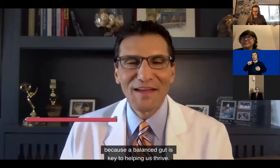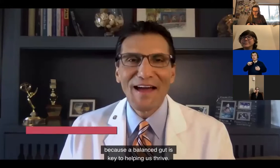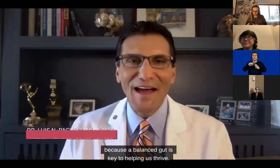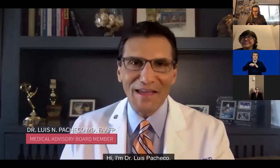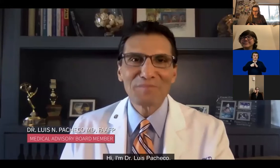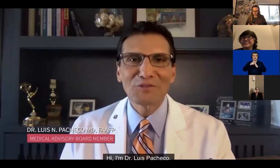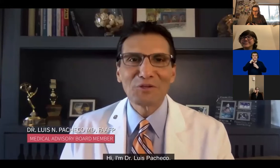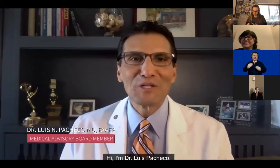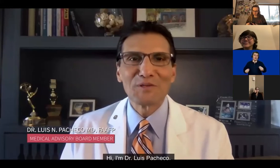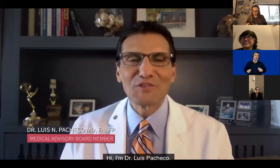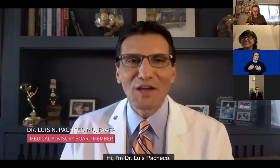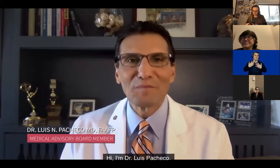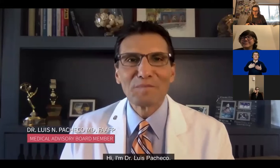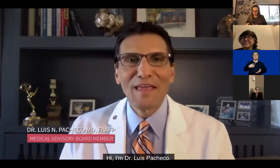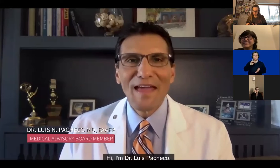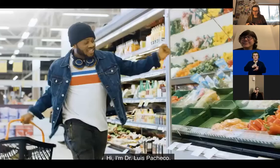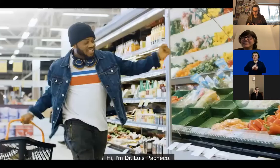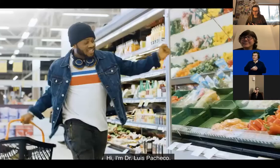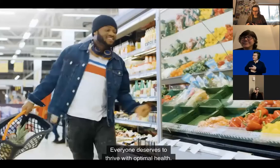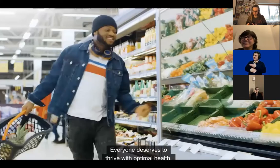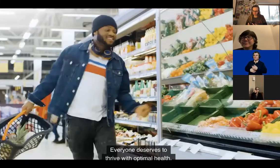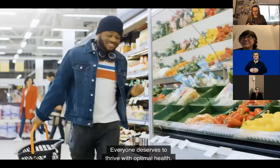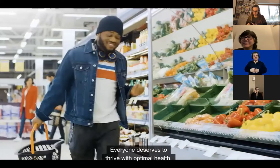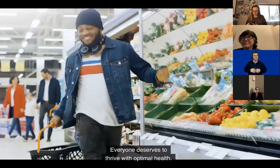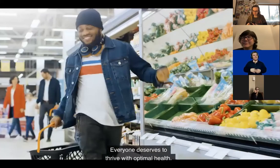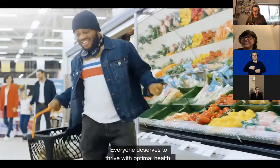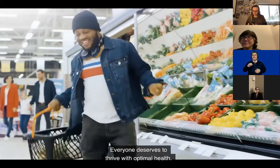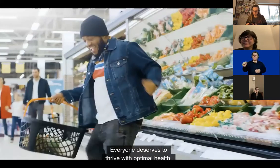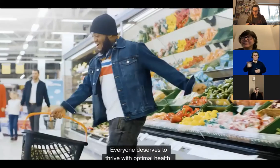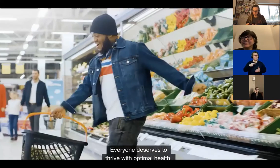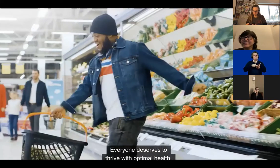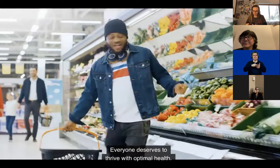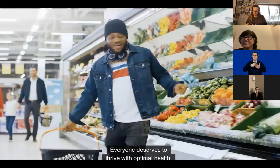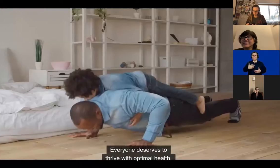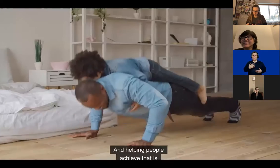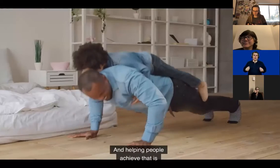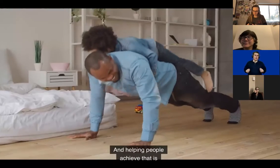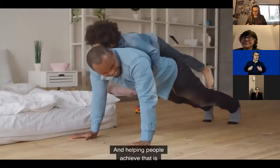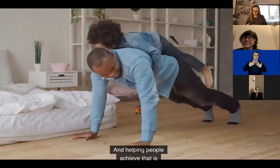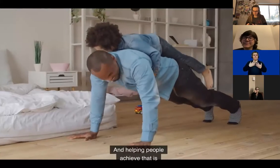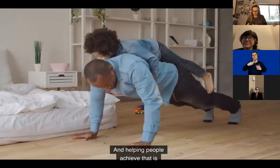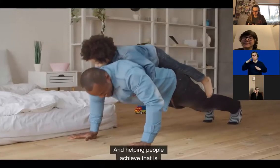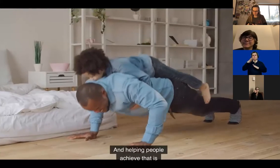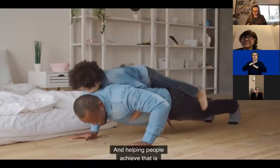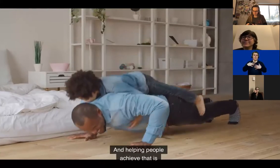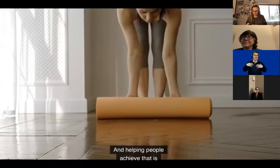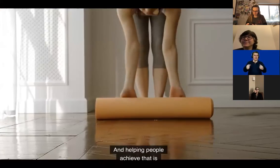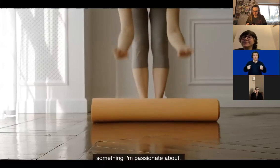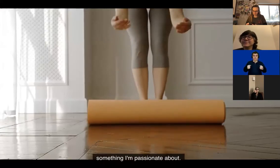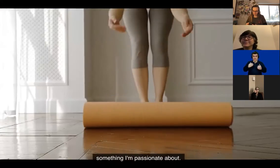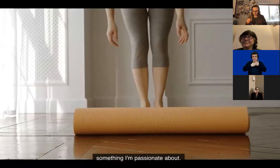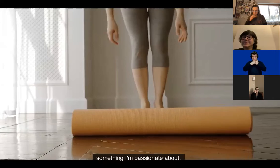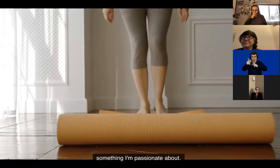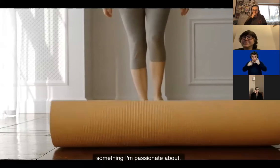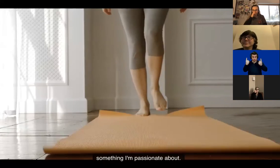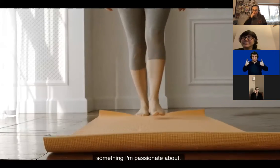thrive. Hi, I'm Dr. Luis Pacheco. Everyone deserves to thrive with optimal health, and helping people achieve that is